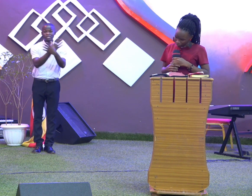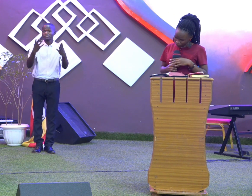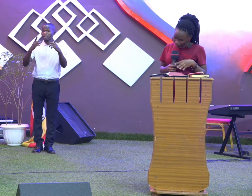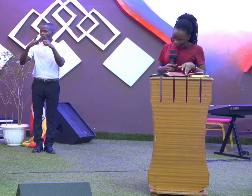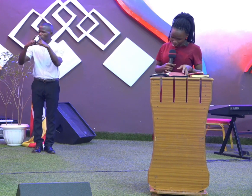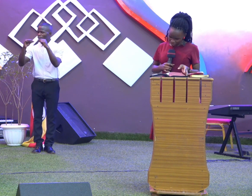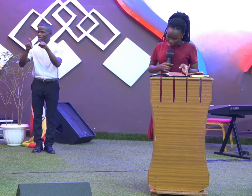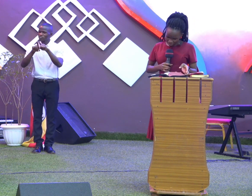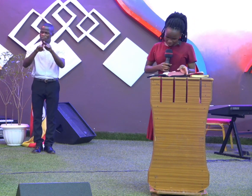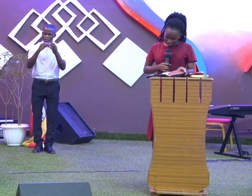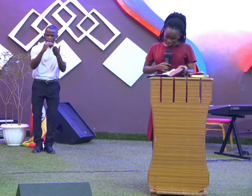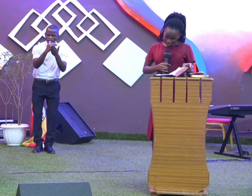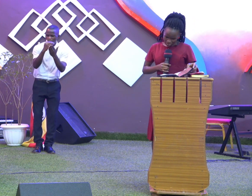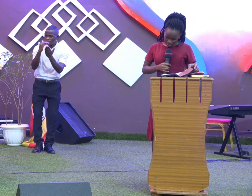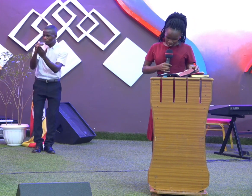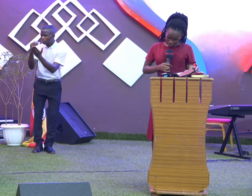58